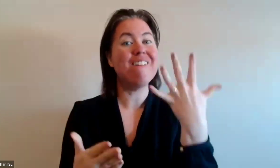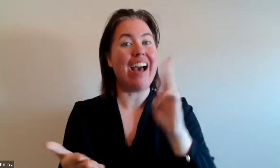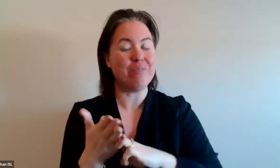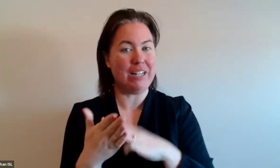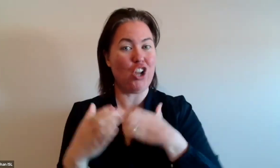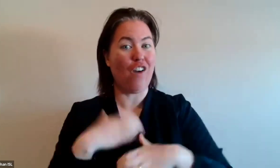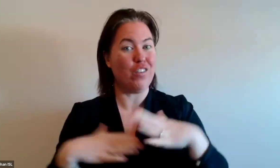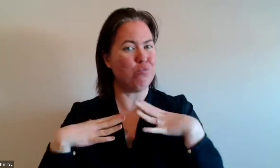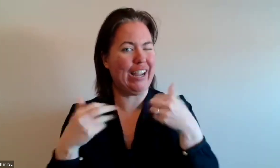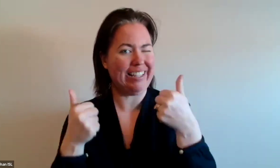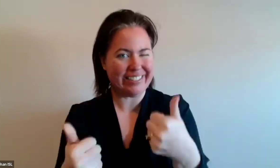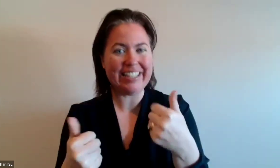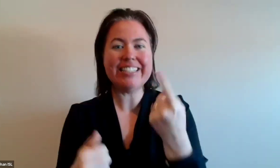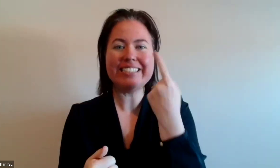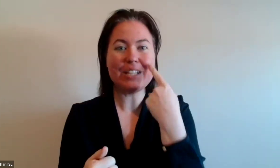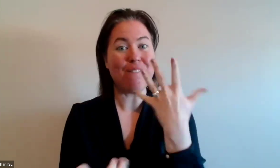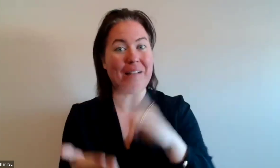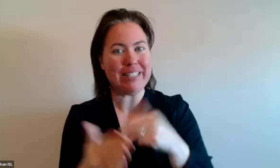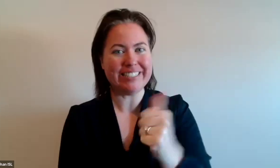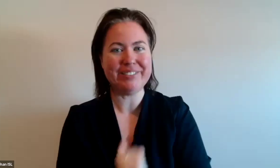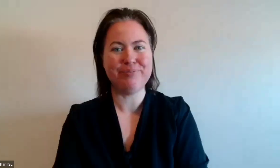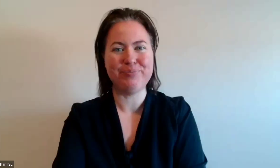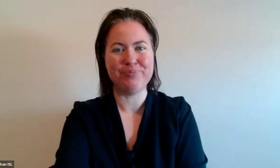5-minute comfort break now and see you all in 5 minutes.